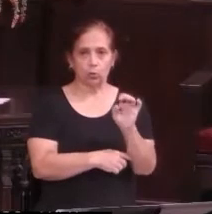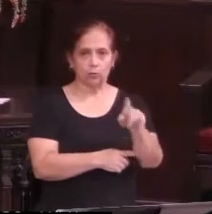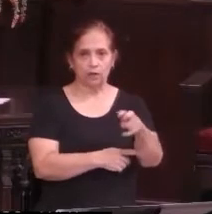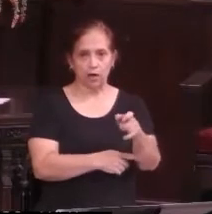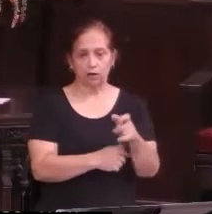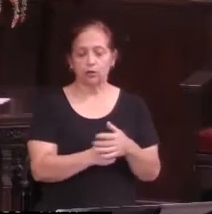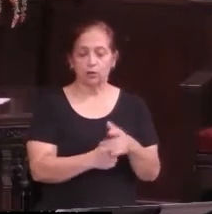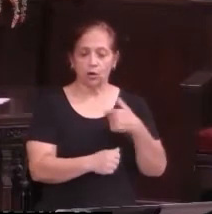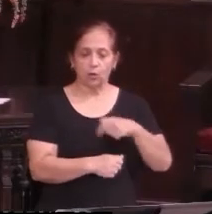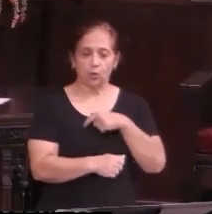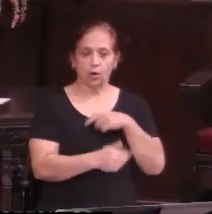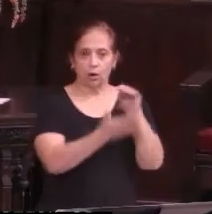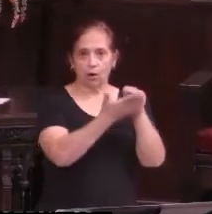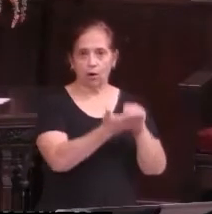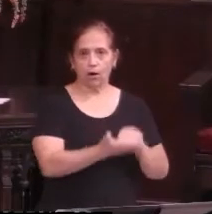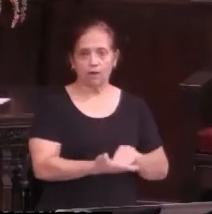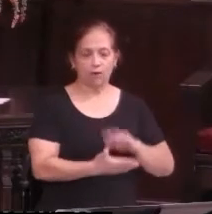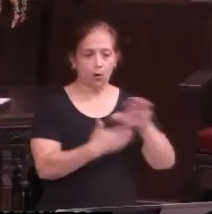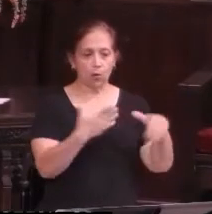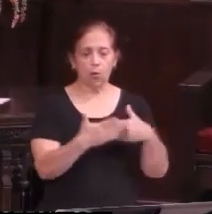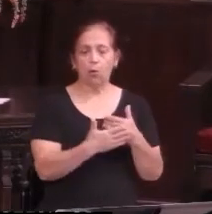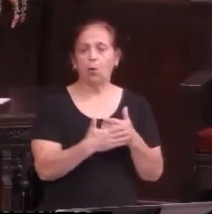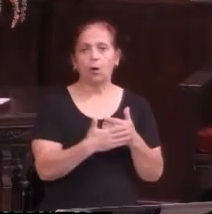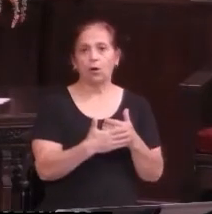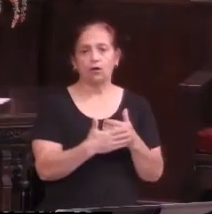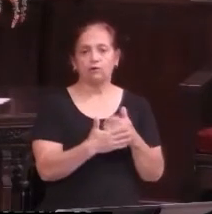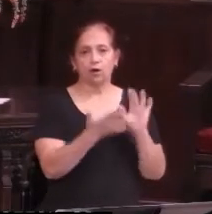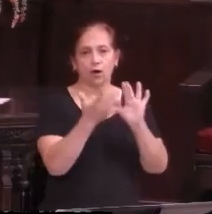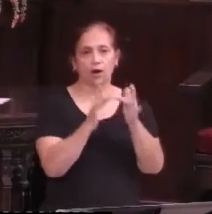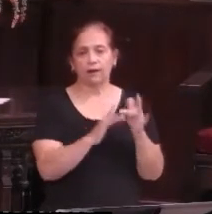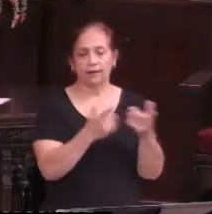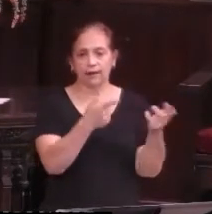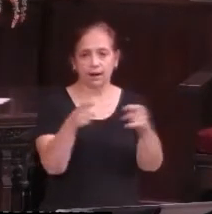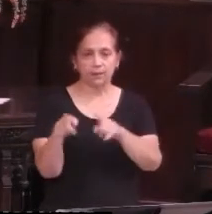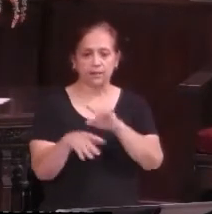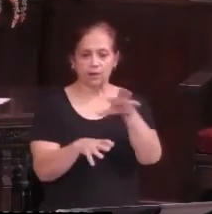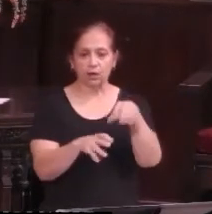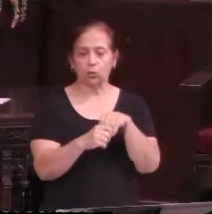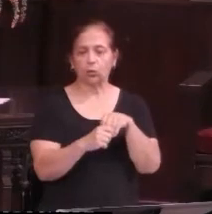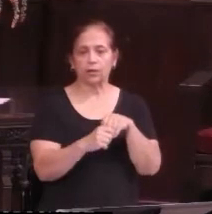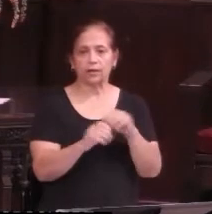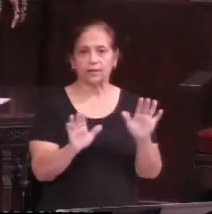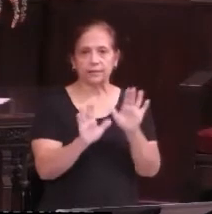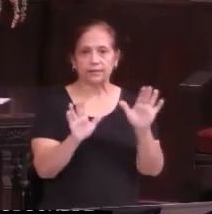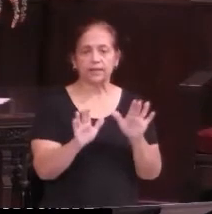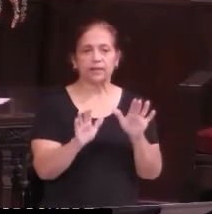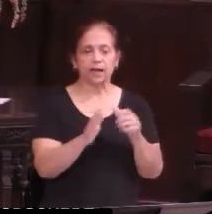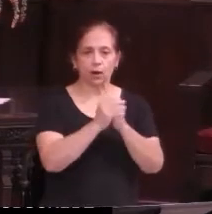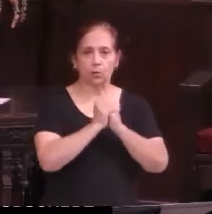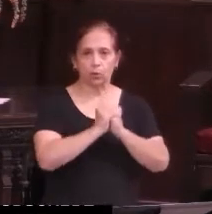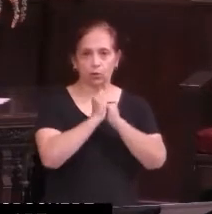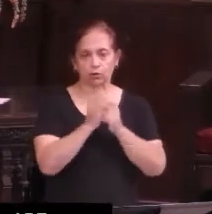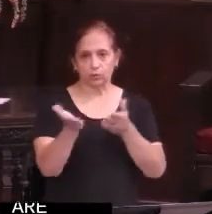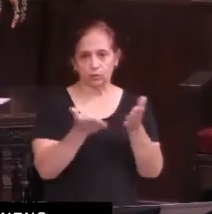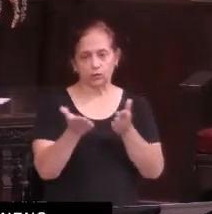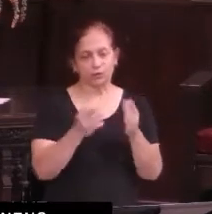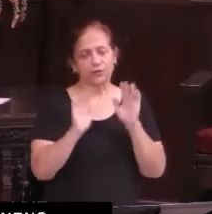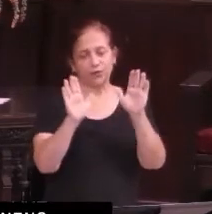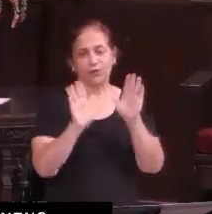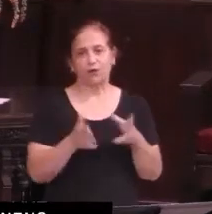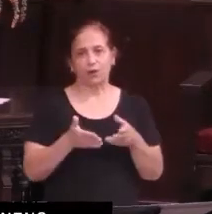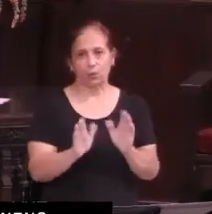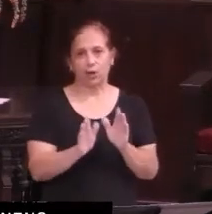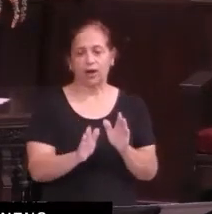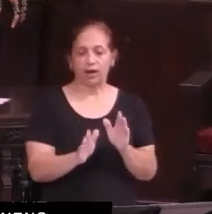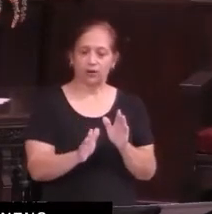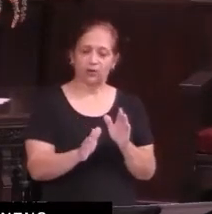are archiving all of our virtual happenings there, including Sunday worship services. It's a great way to